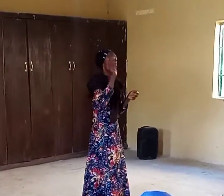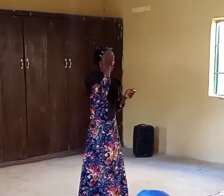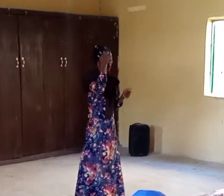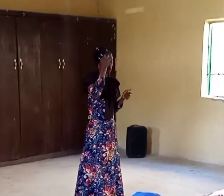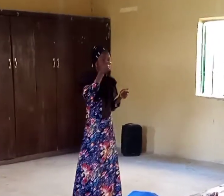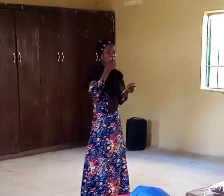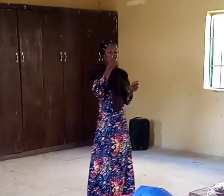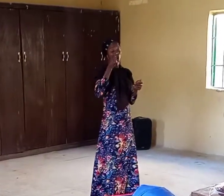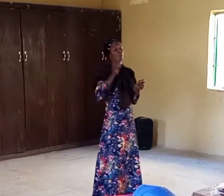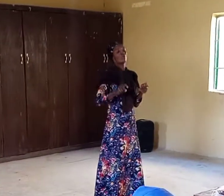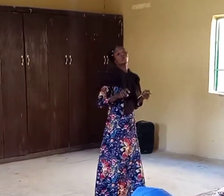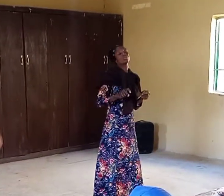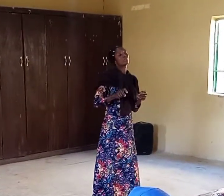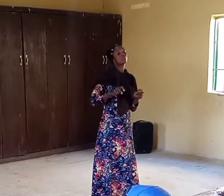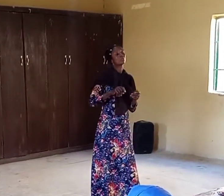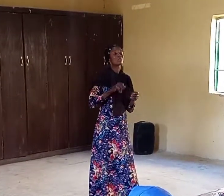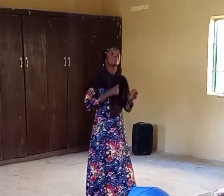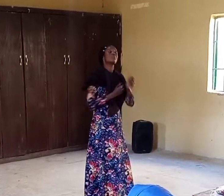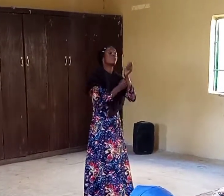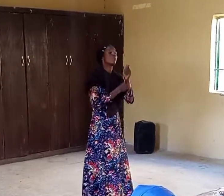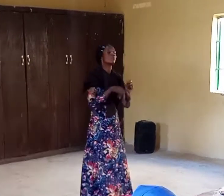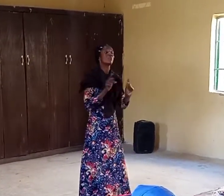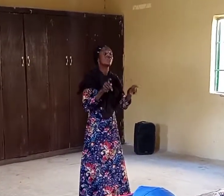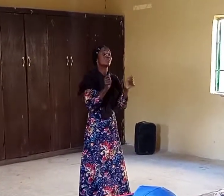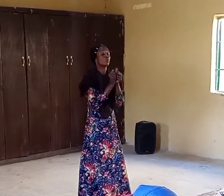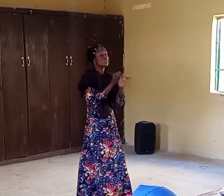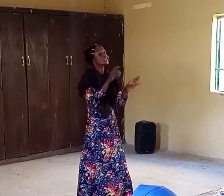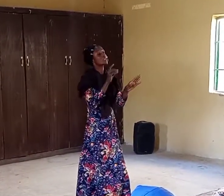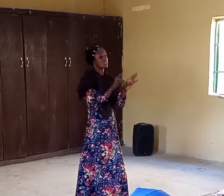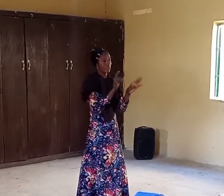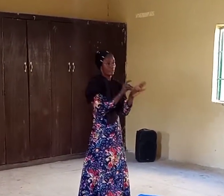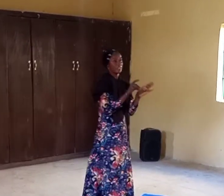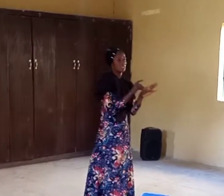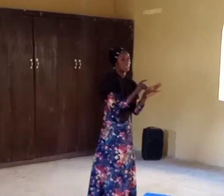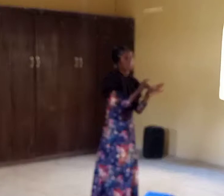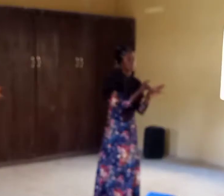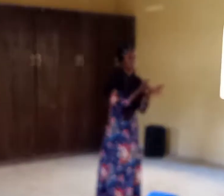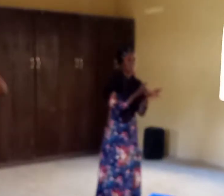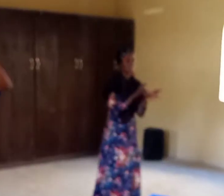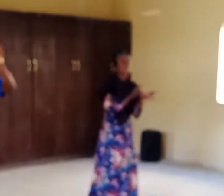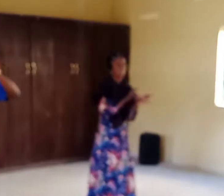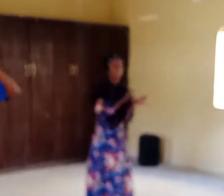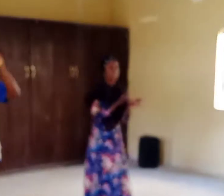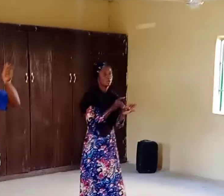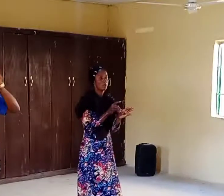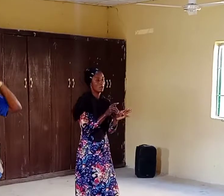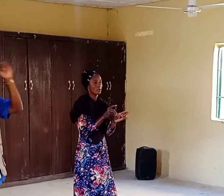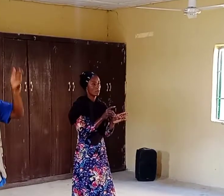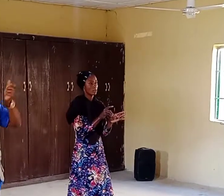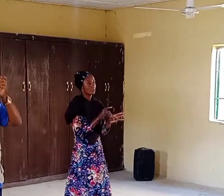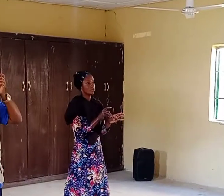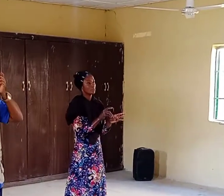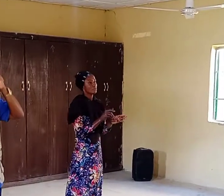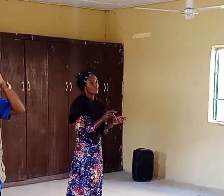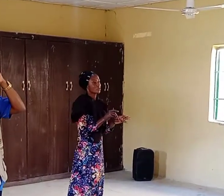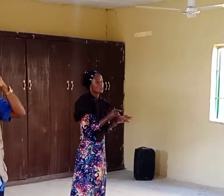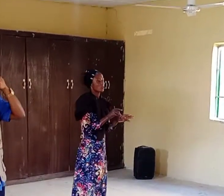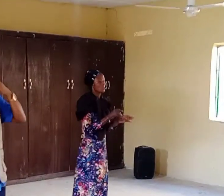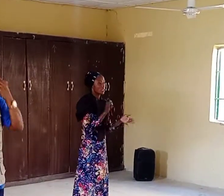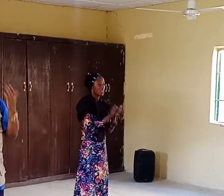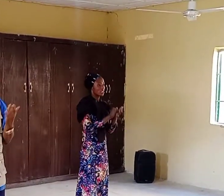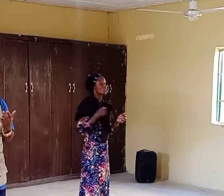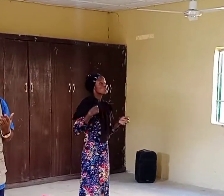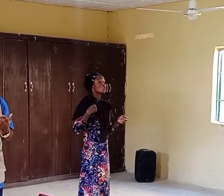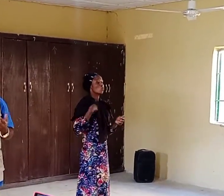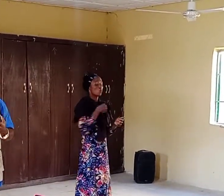tell you Allah for you to understand that, okay, I always tell you to do for you. These are the things, it has to do with more of our attitude, the way we